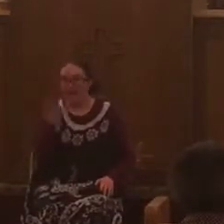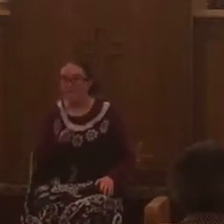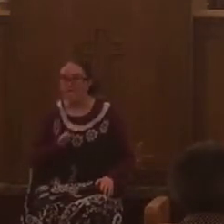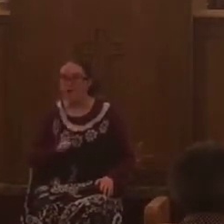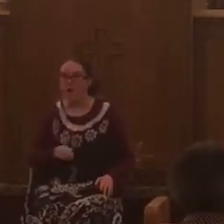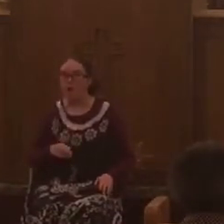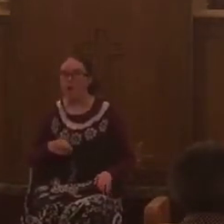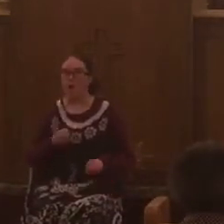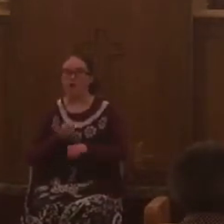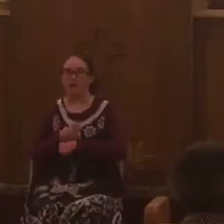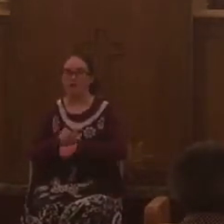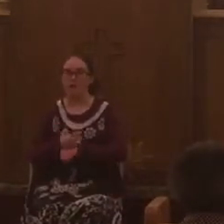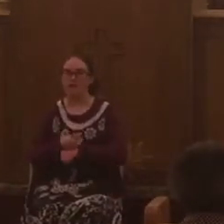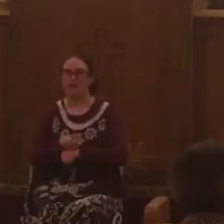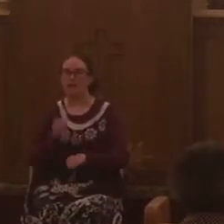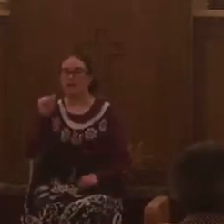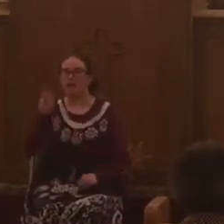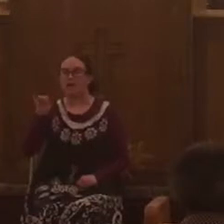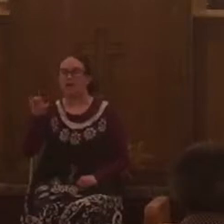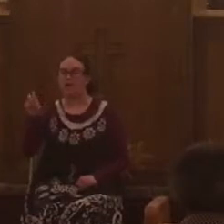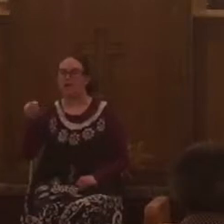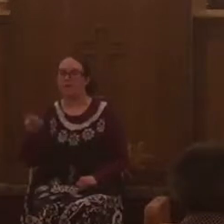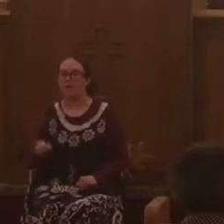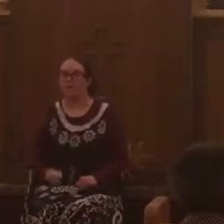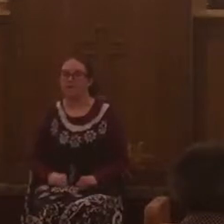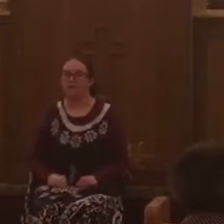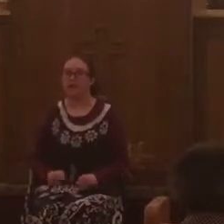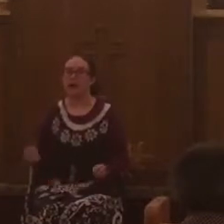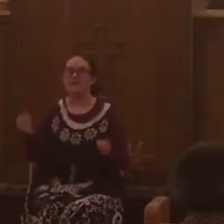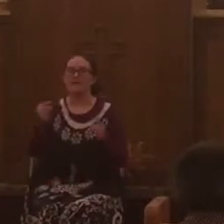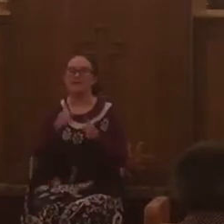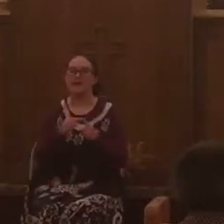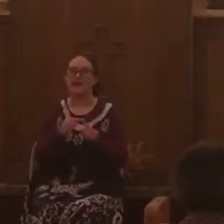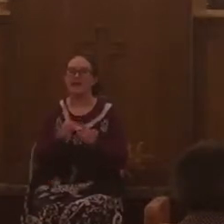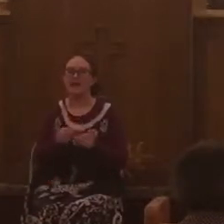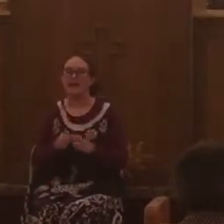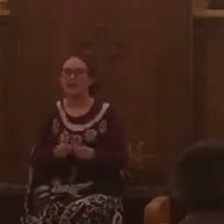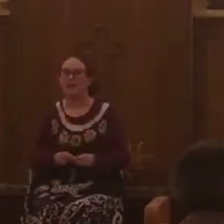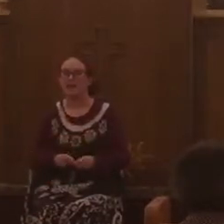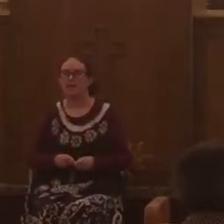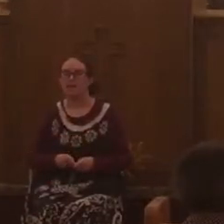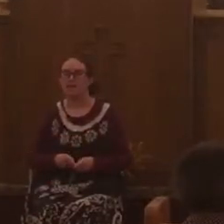we cannot effectively witness to our city until the demonic powers have been brought under submission by a praying church.